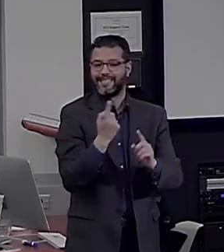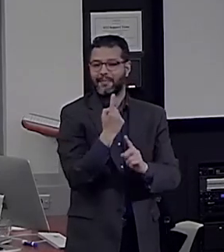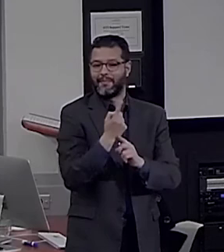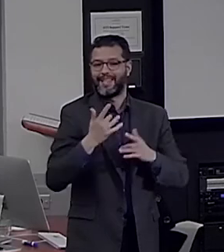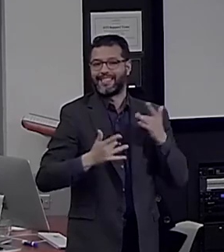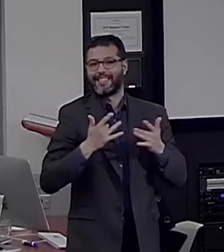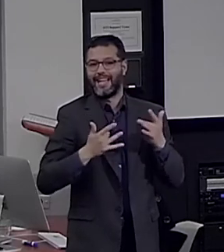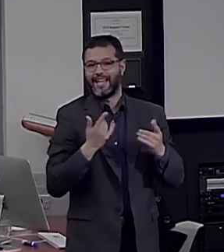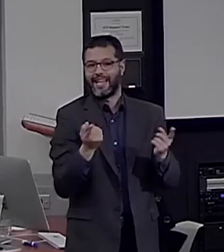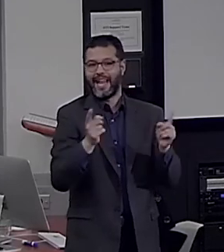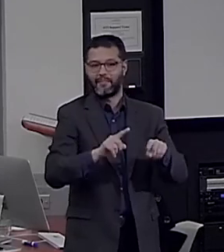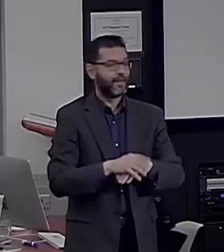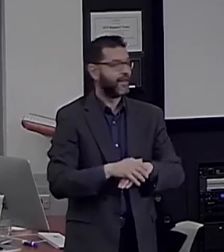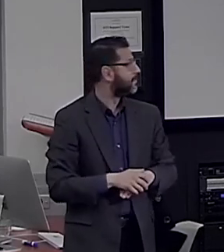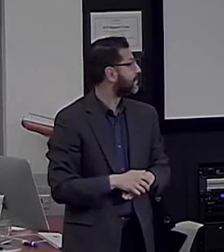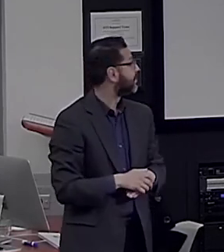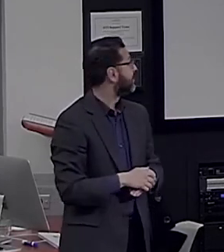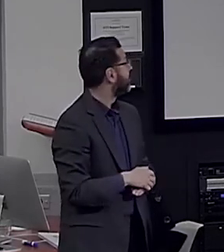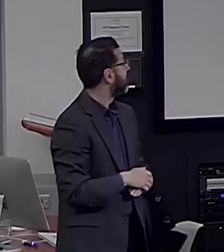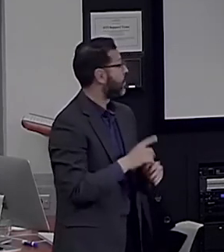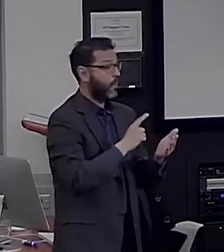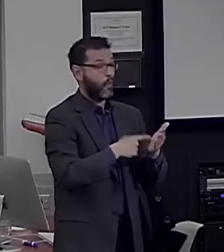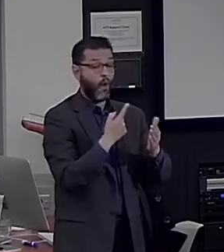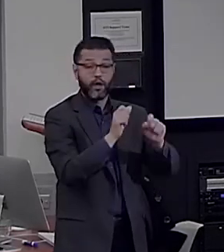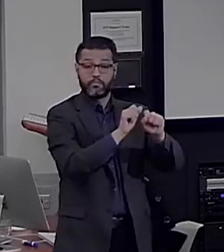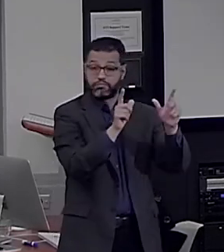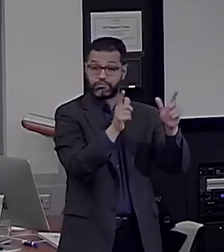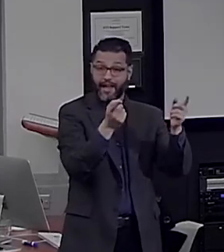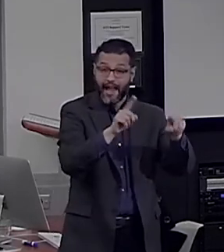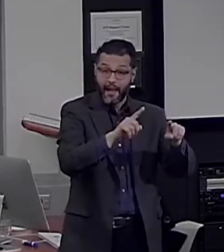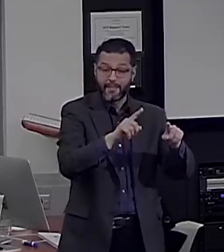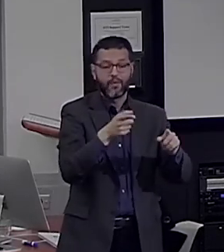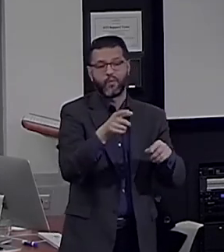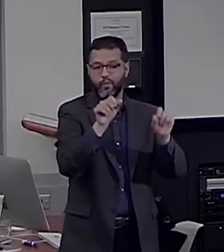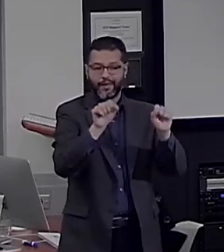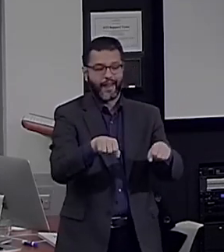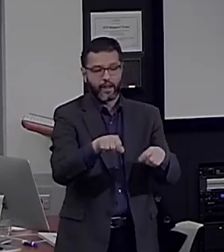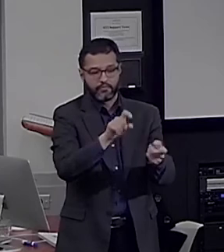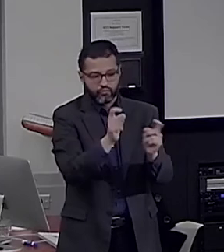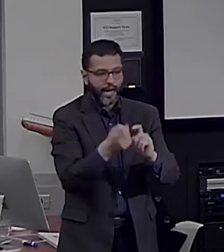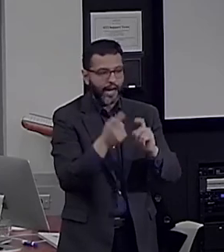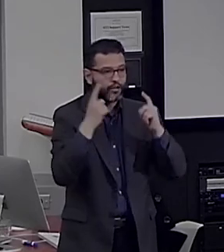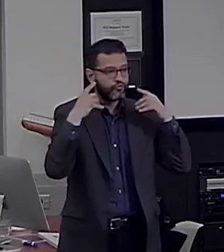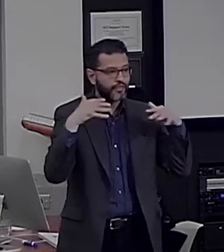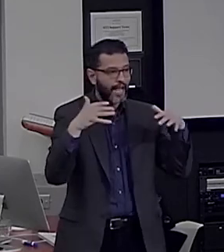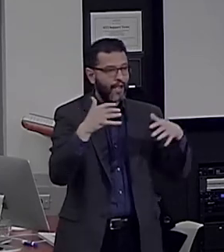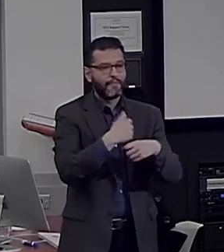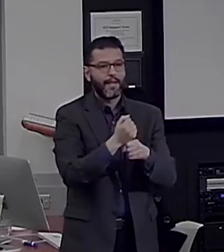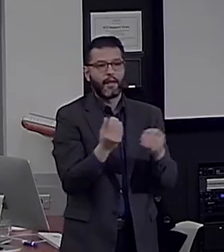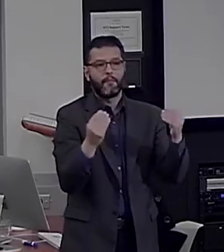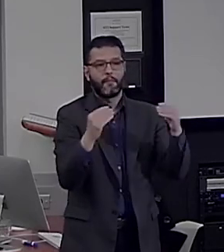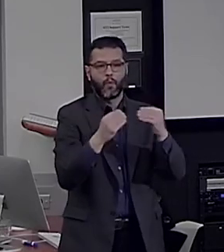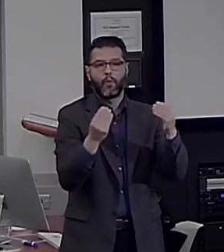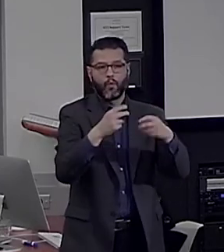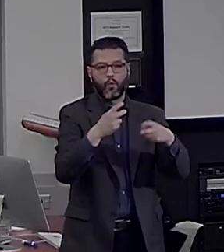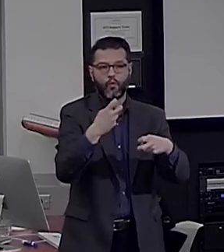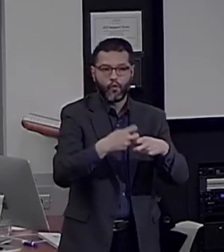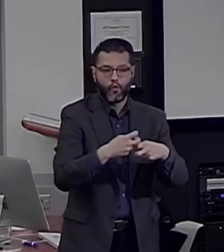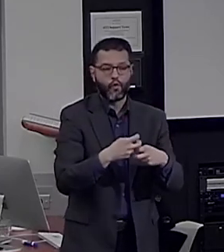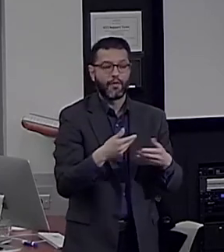so you can see that once you do that you can make the sounds and water and ball with the heart so you can